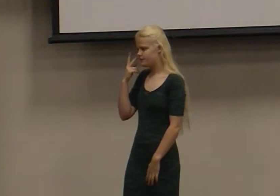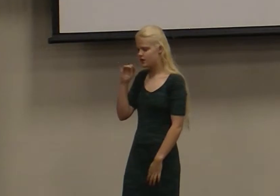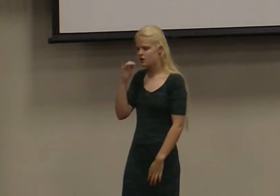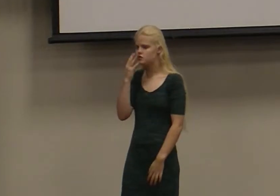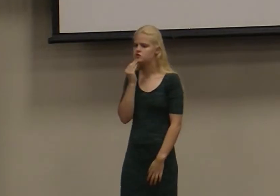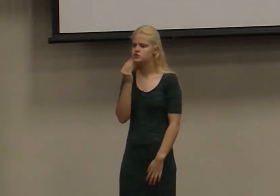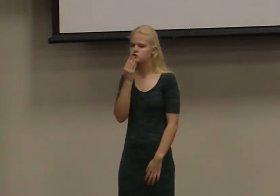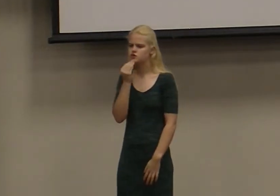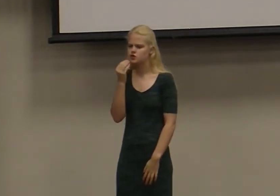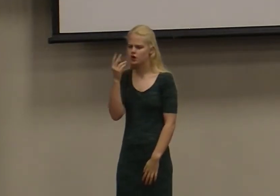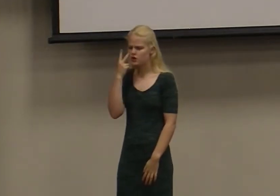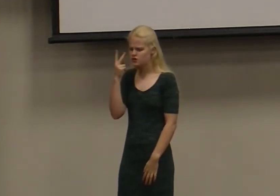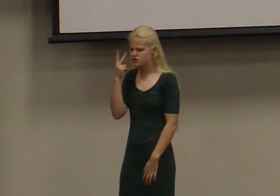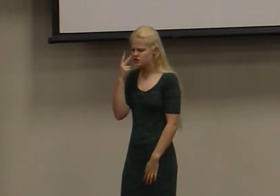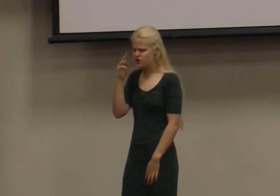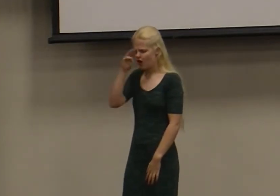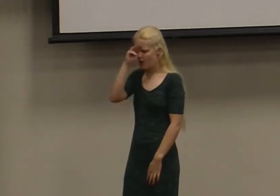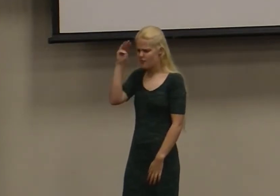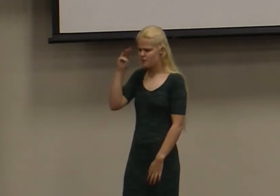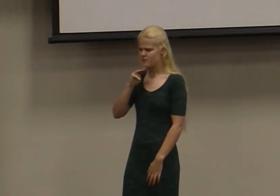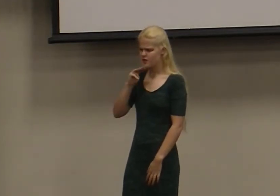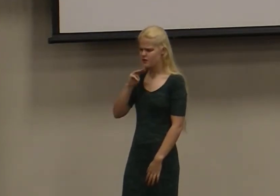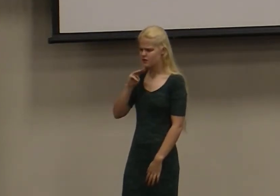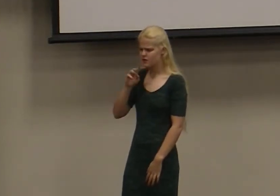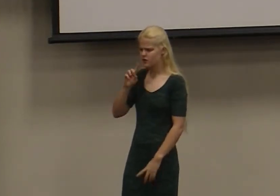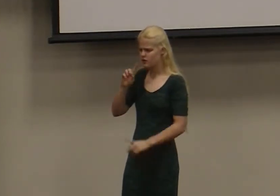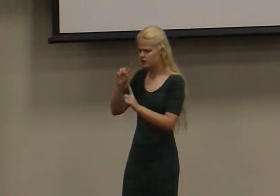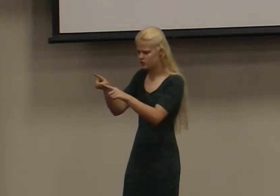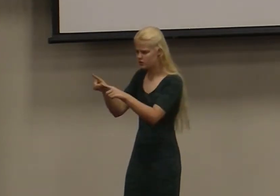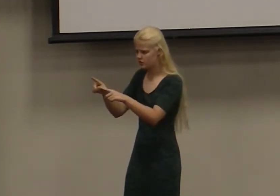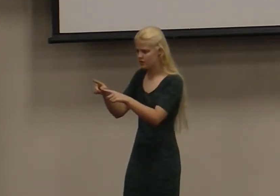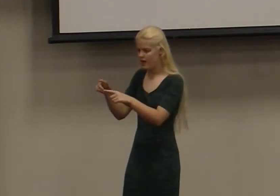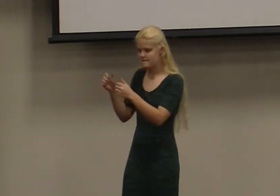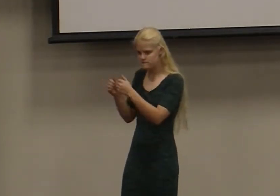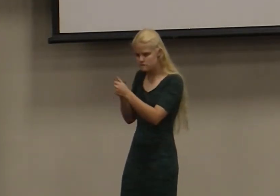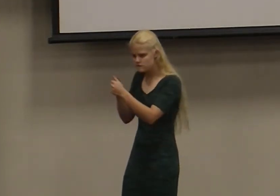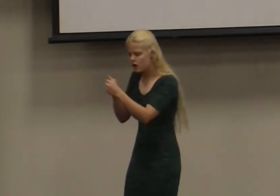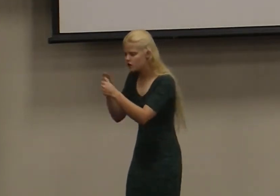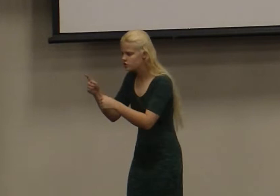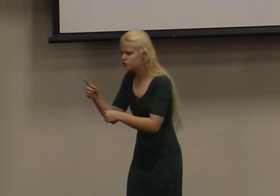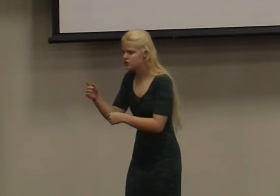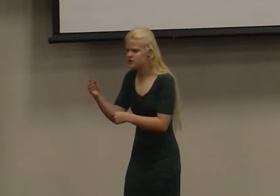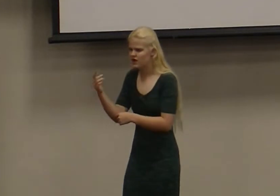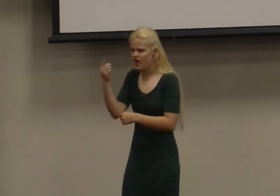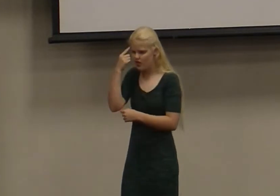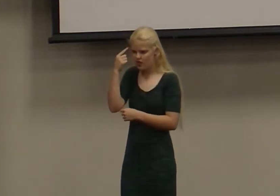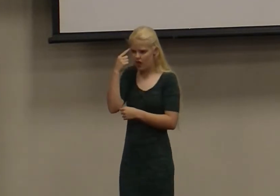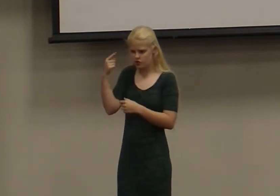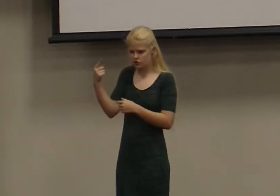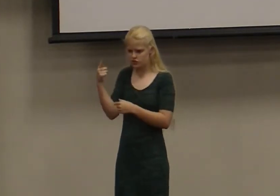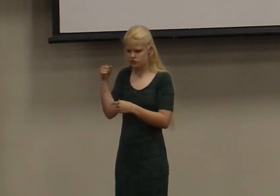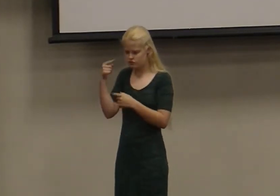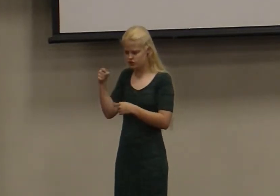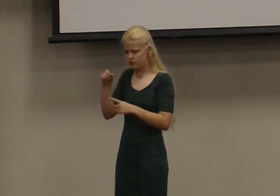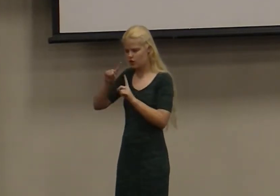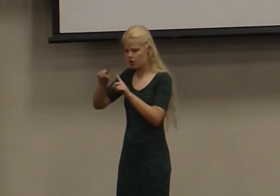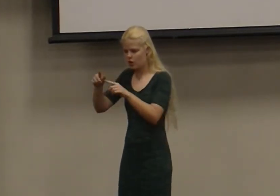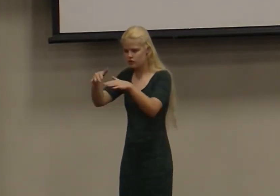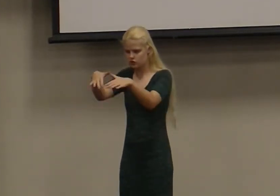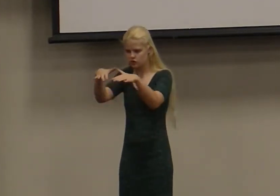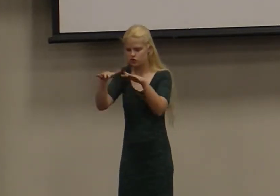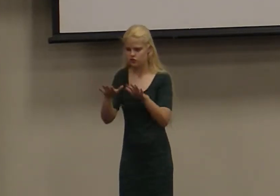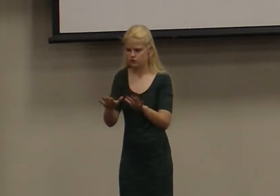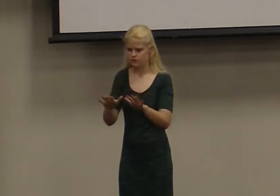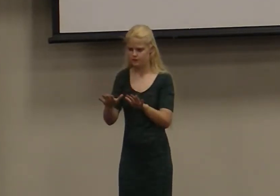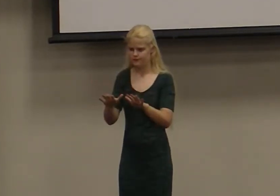Mary got up quickly and went out. They followed her, supposing that she was going to the tomb to cry there. As soon as Mary came to